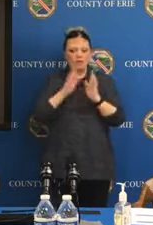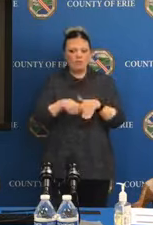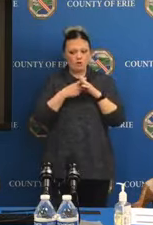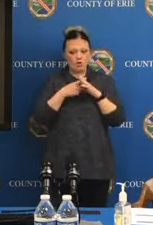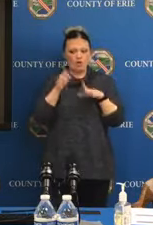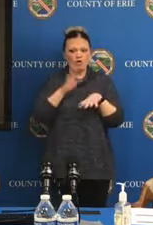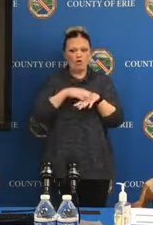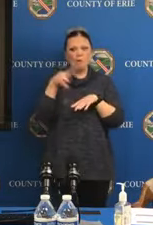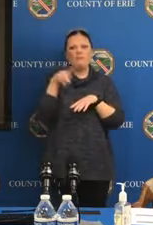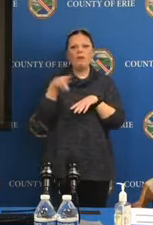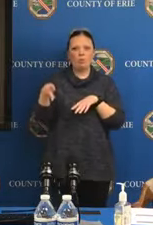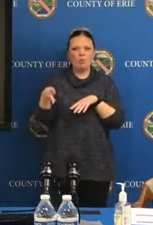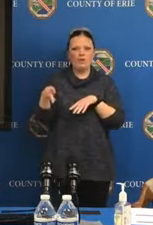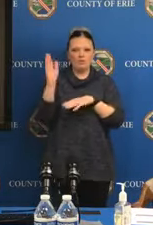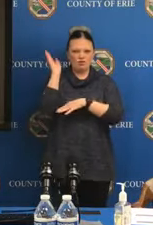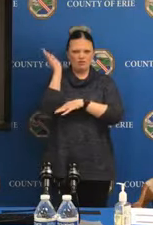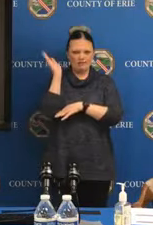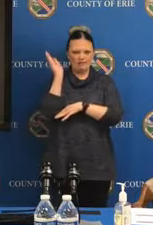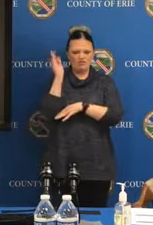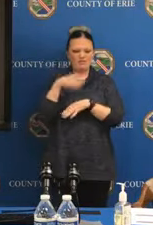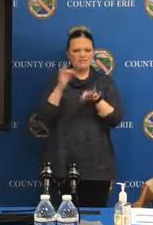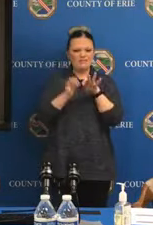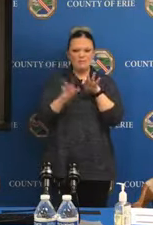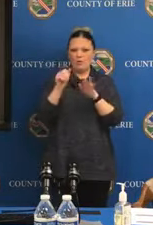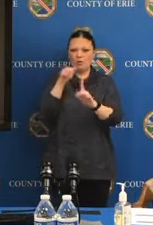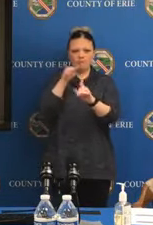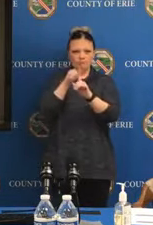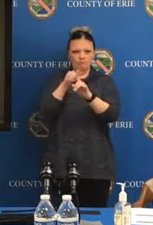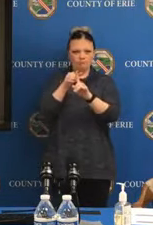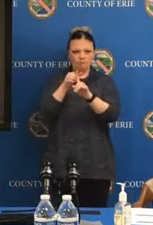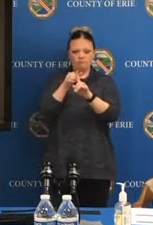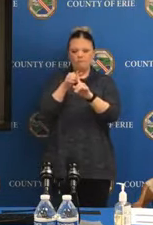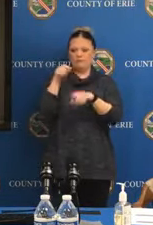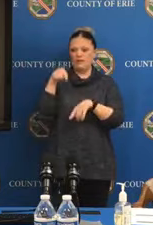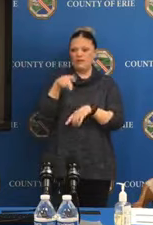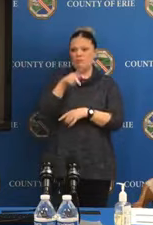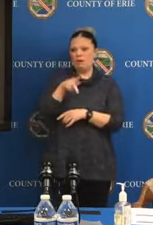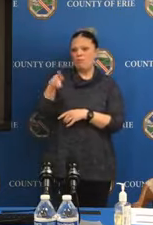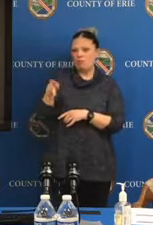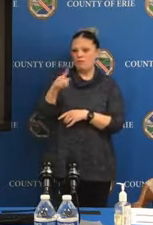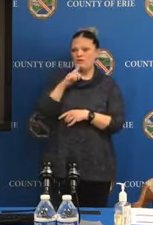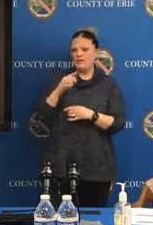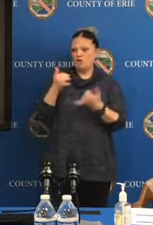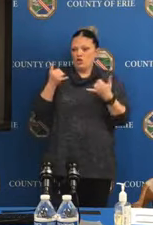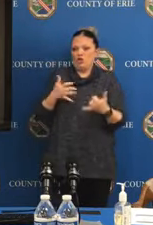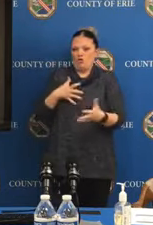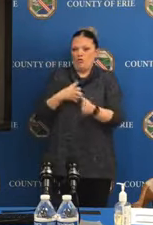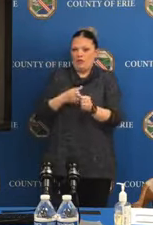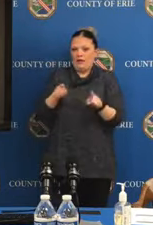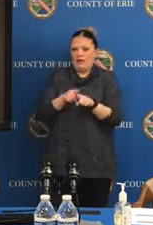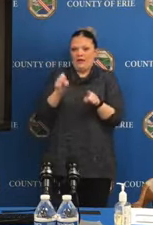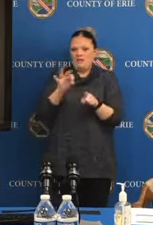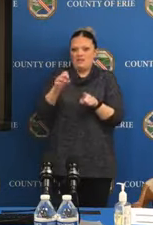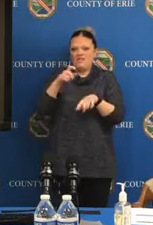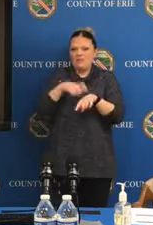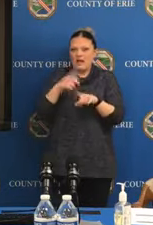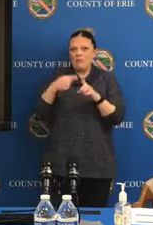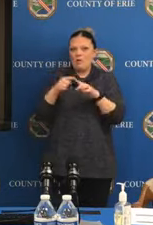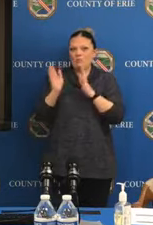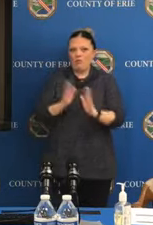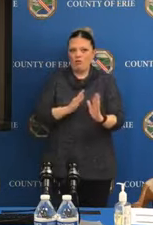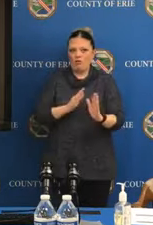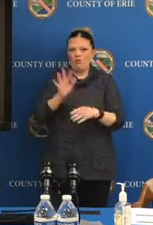on our PowerPoint presentation, and I just simply want to remind you that this PowerPoint is current as of the time it was prepared,